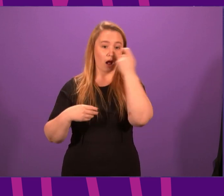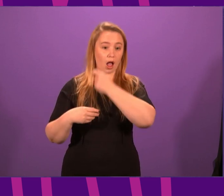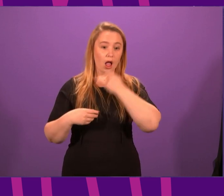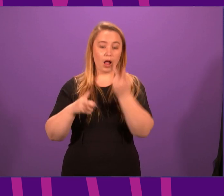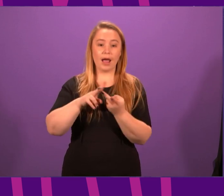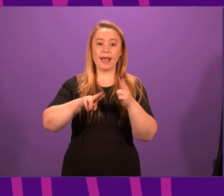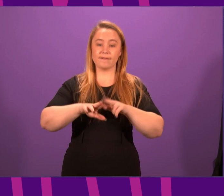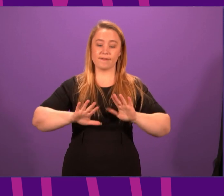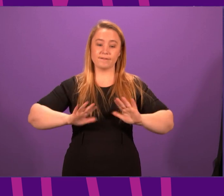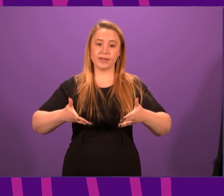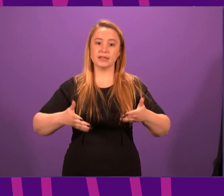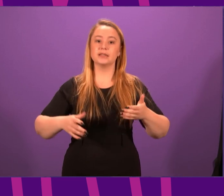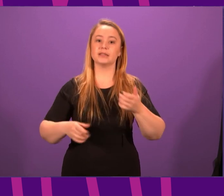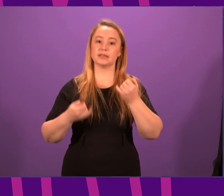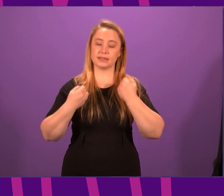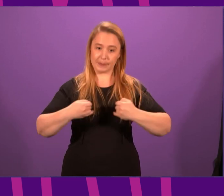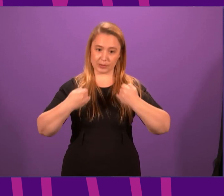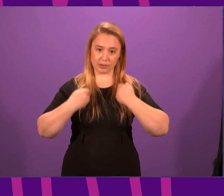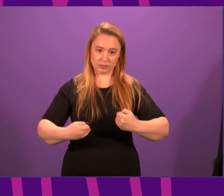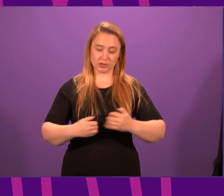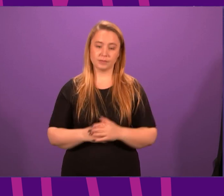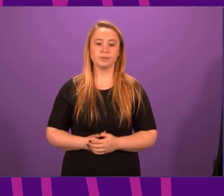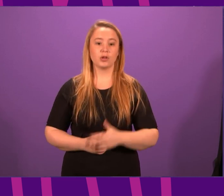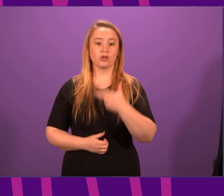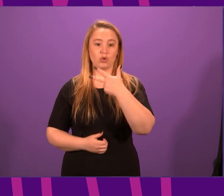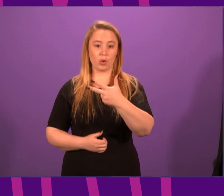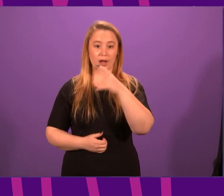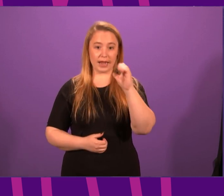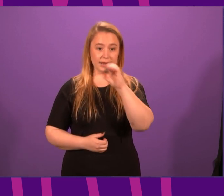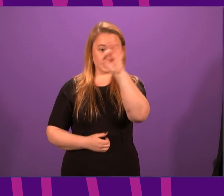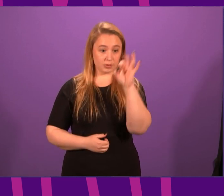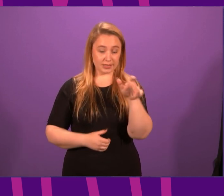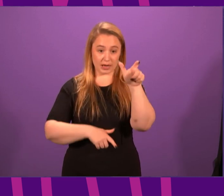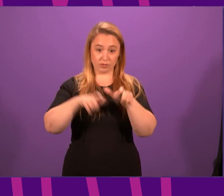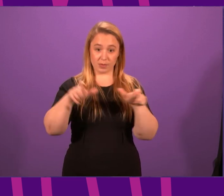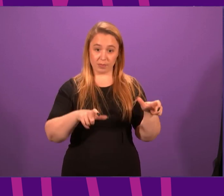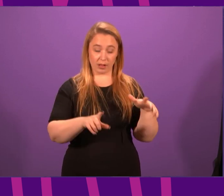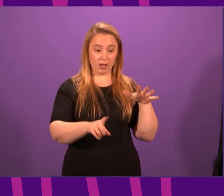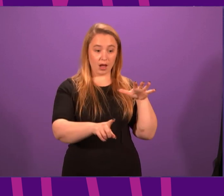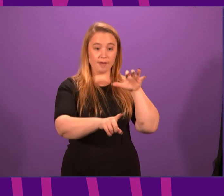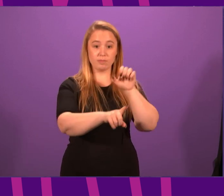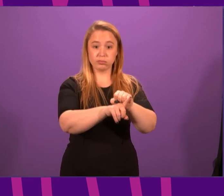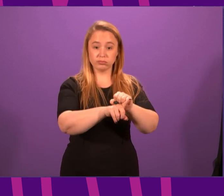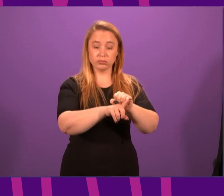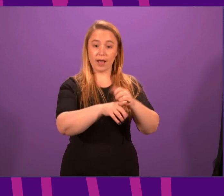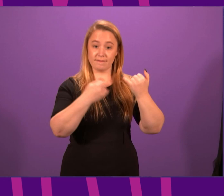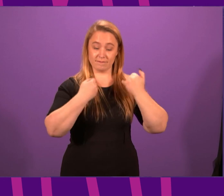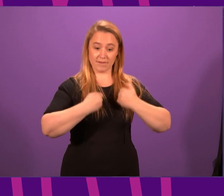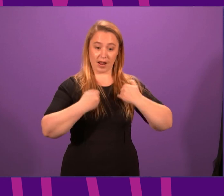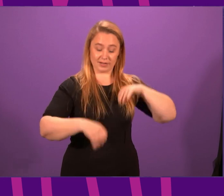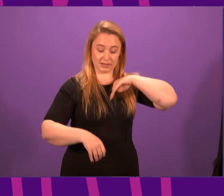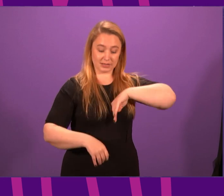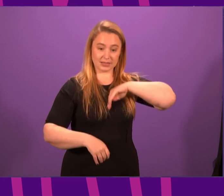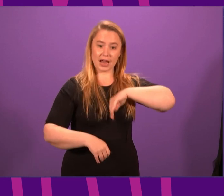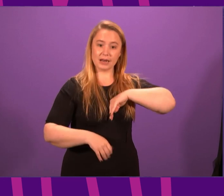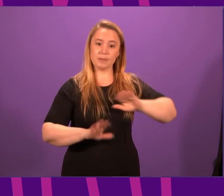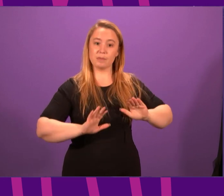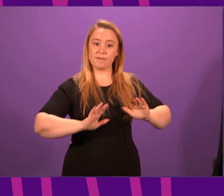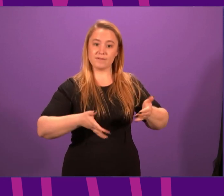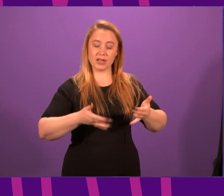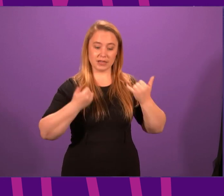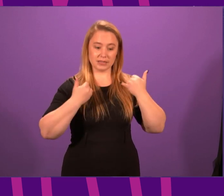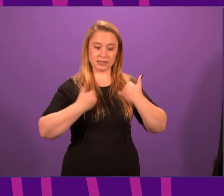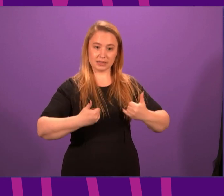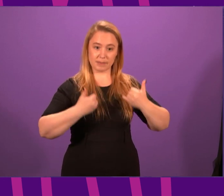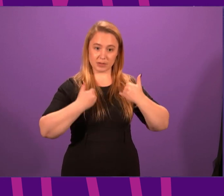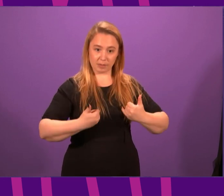testing. The 80% of those with the virus but with no symptoms can now